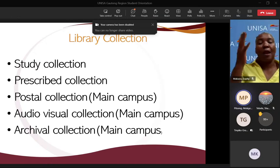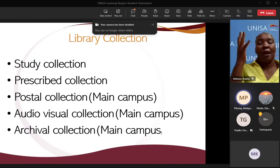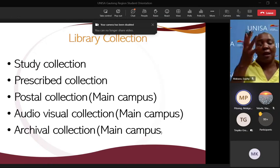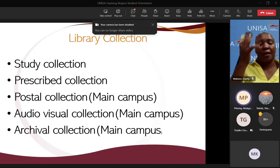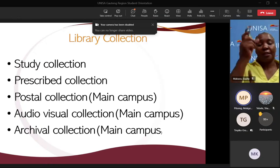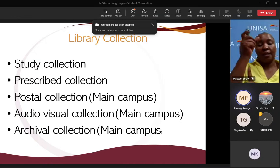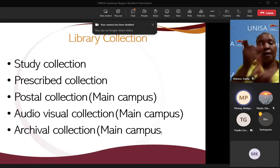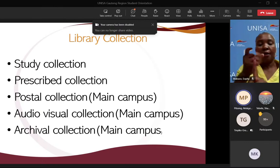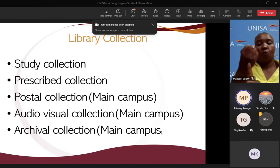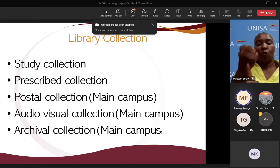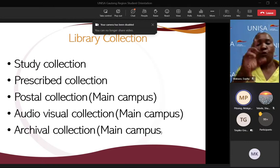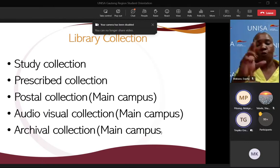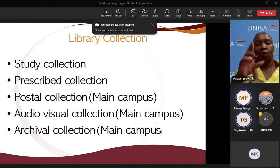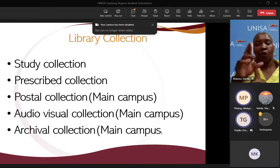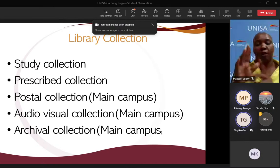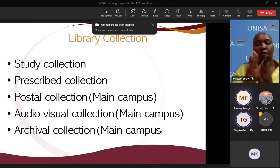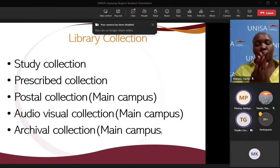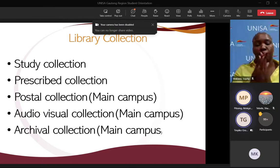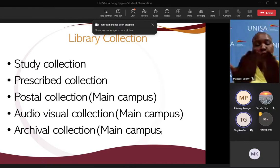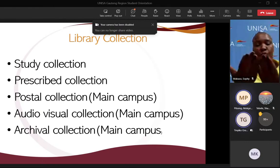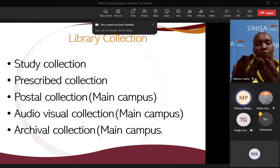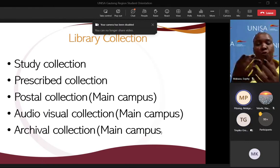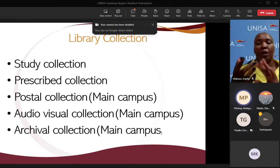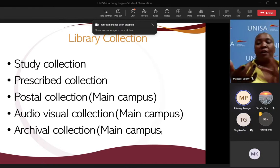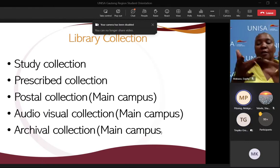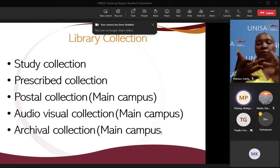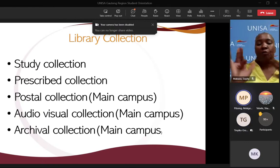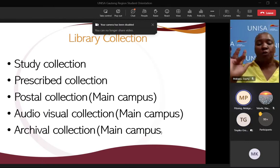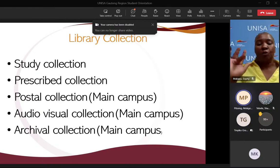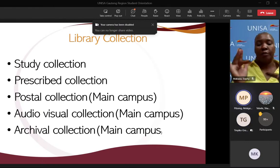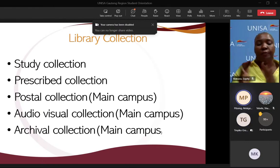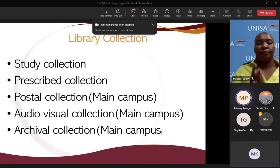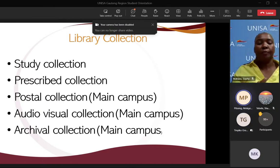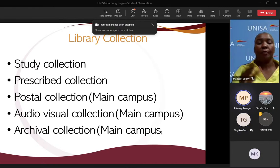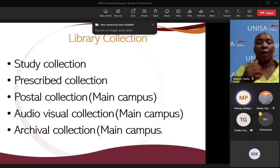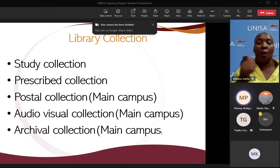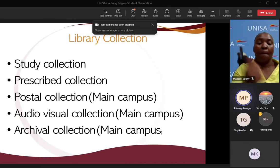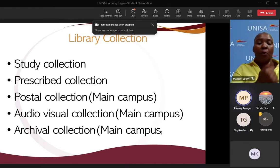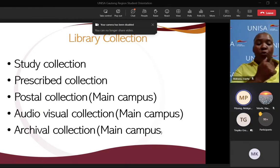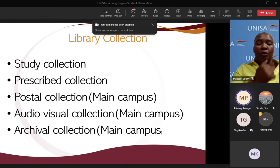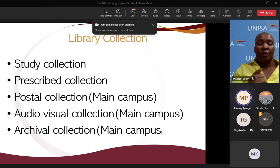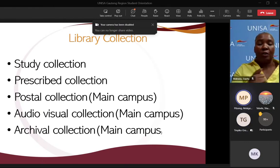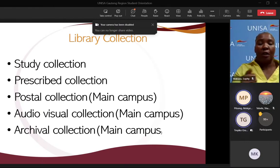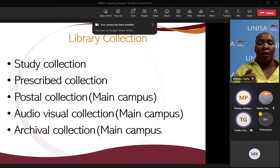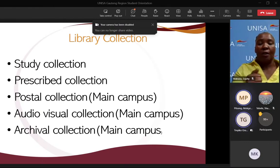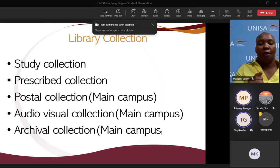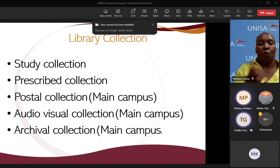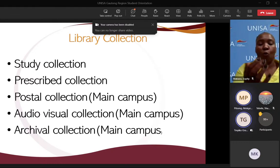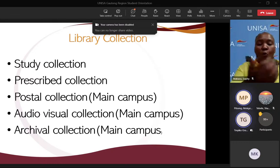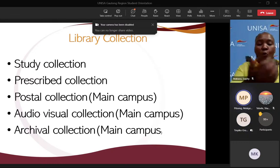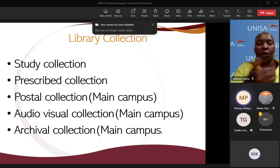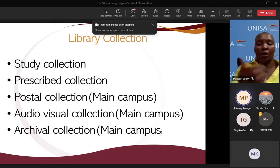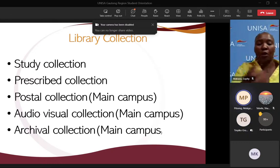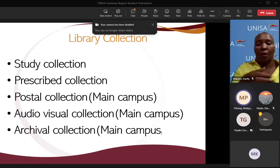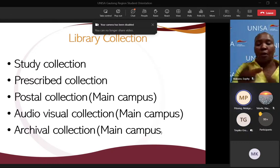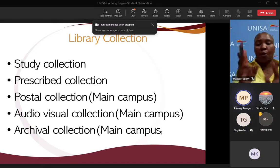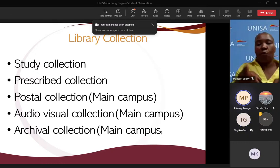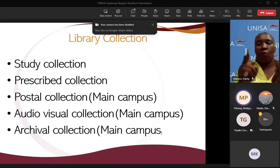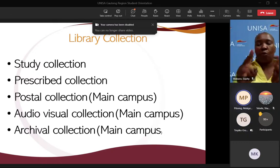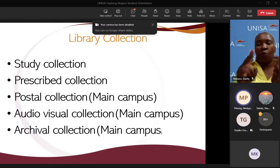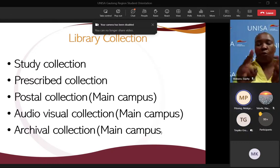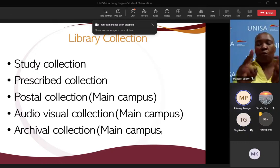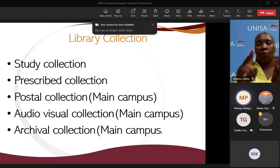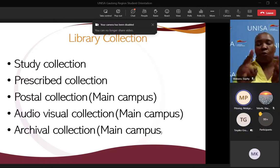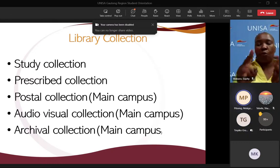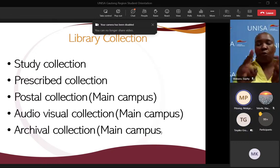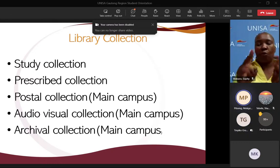or in a form of electronic Reserve our postal collection anomaly materials that are housed at